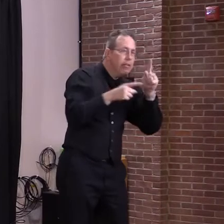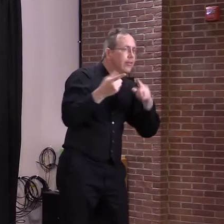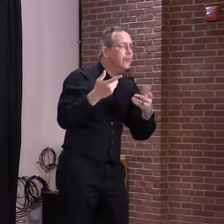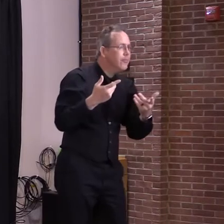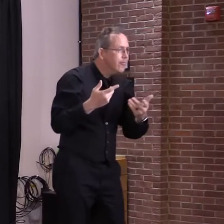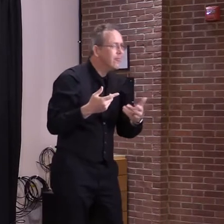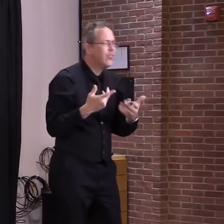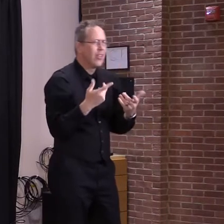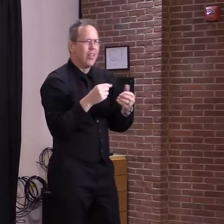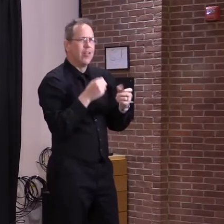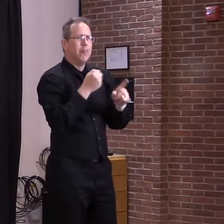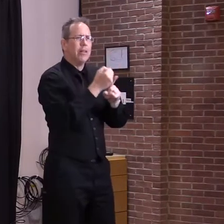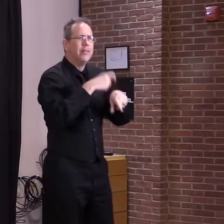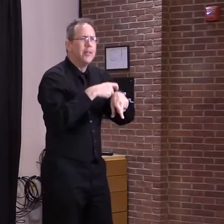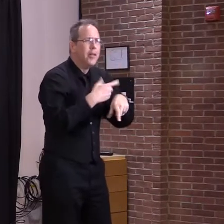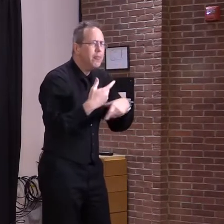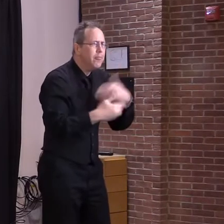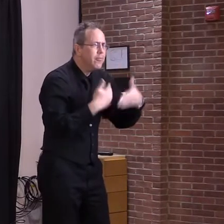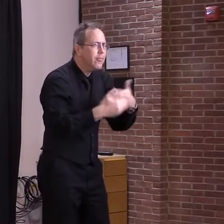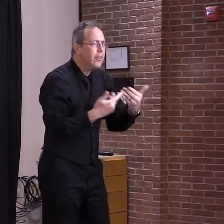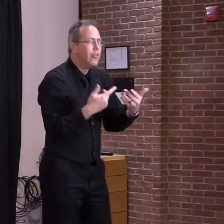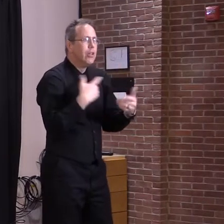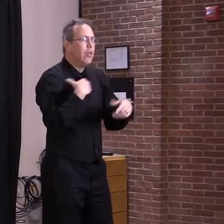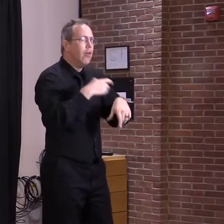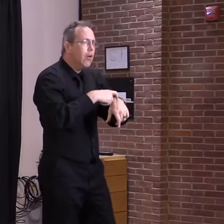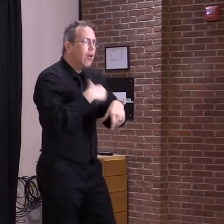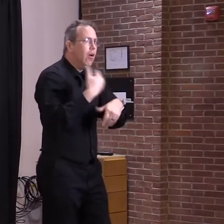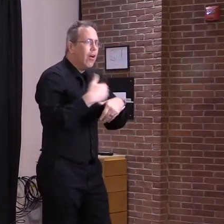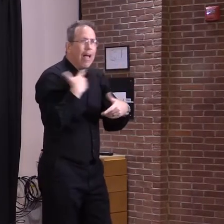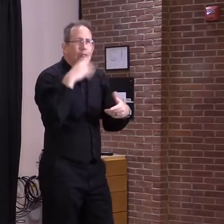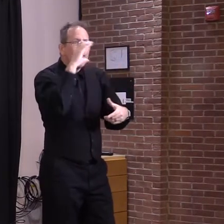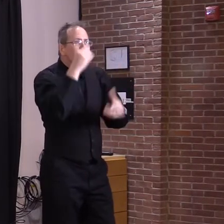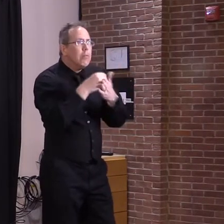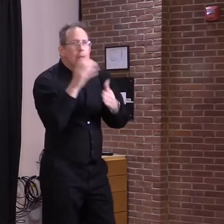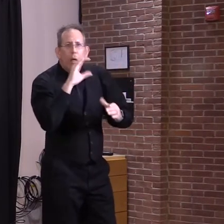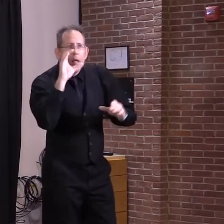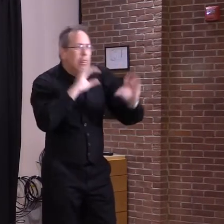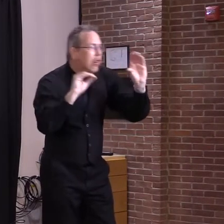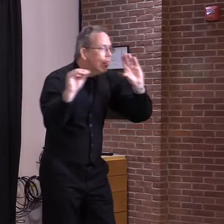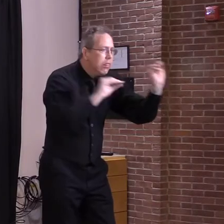an endless pit here.